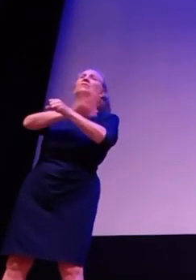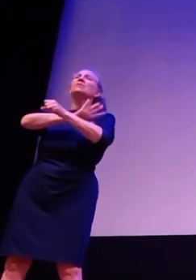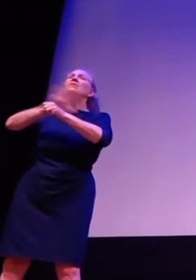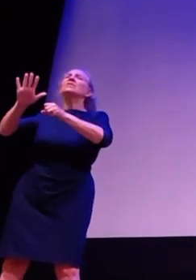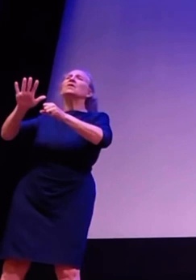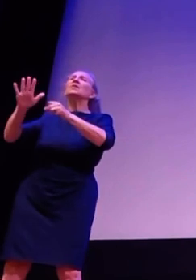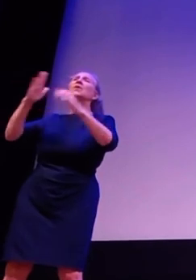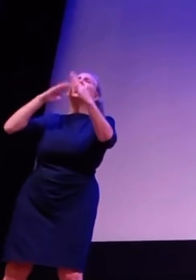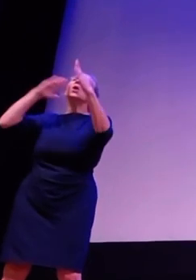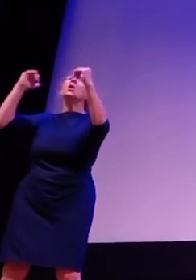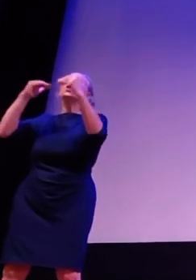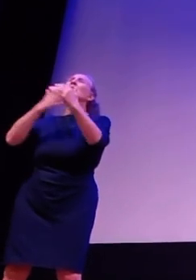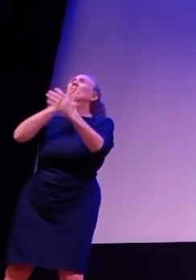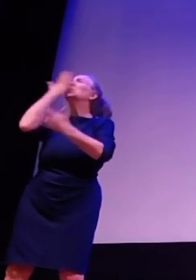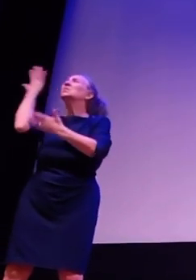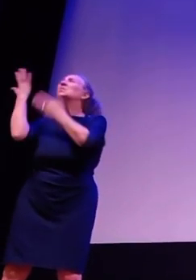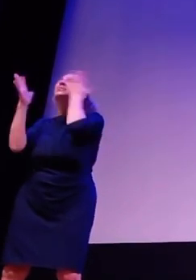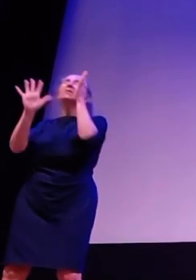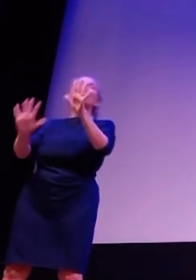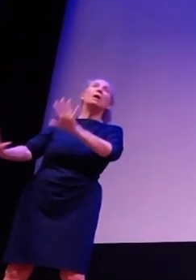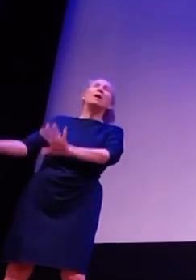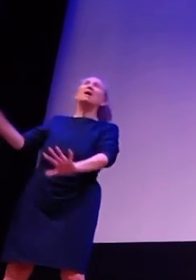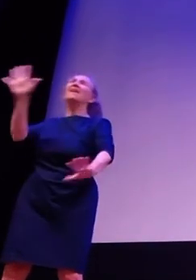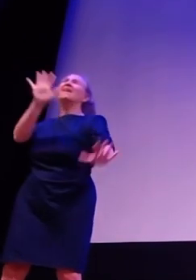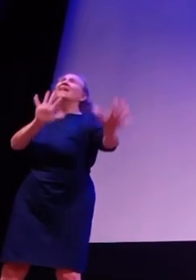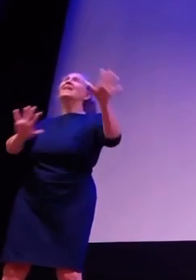hopeless jumble, and the